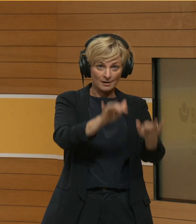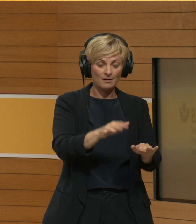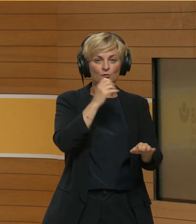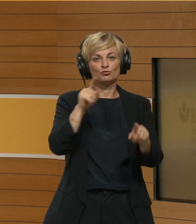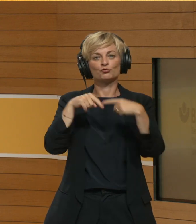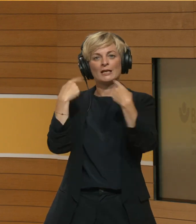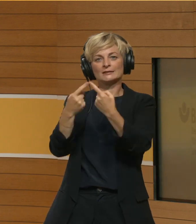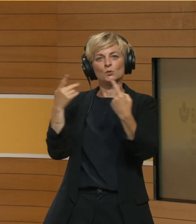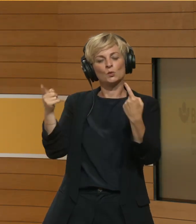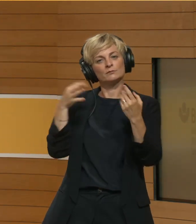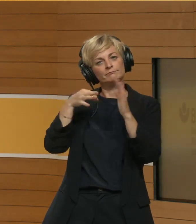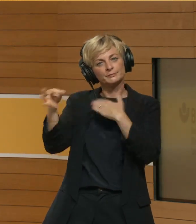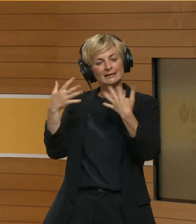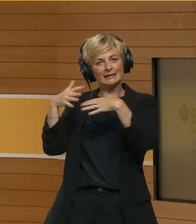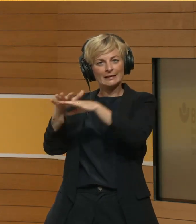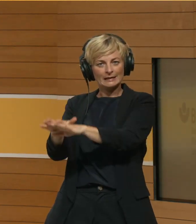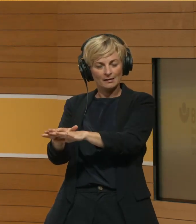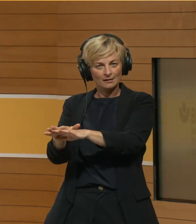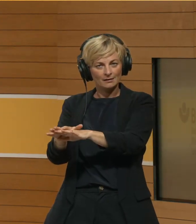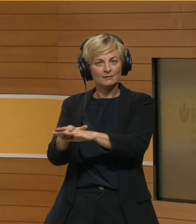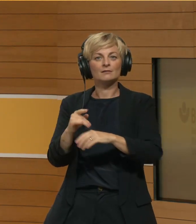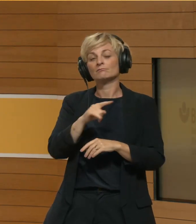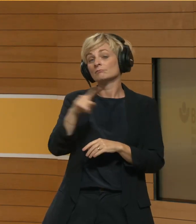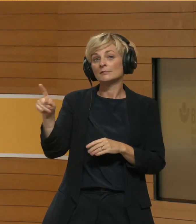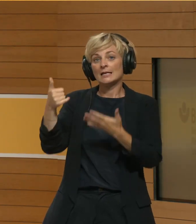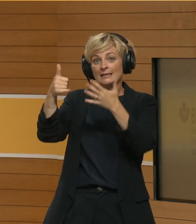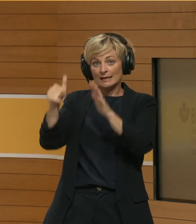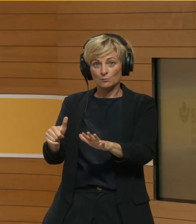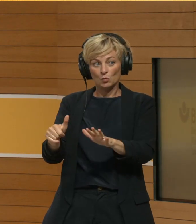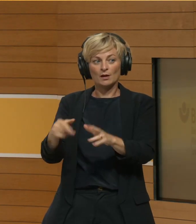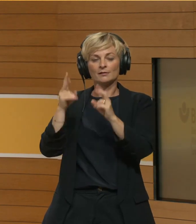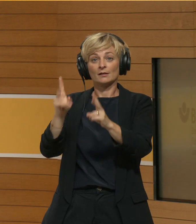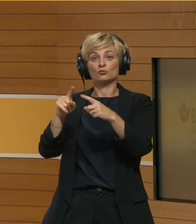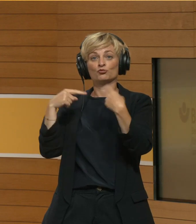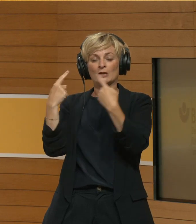a half year on the ward and look at every area